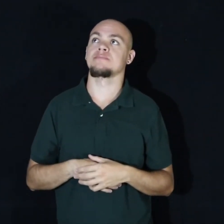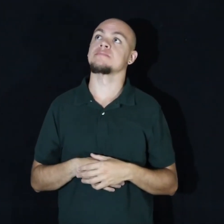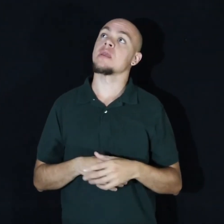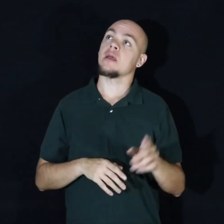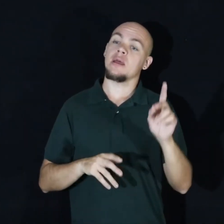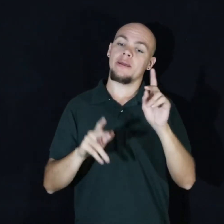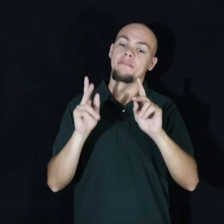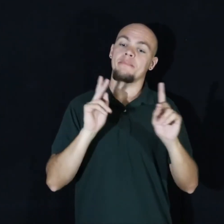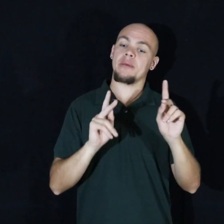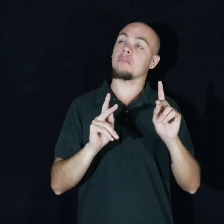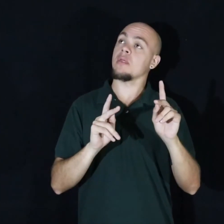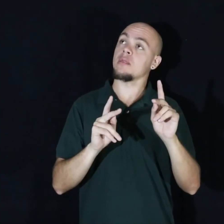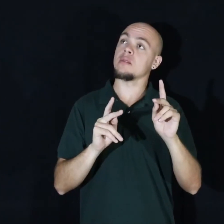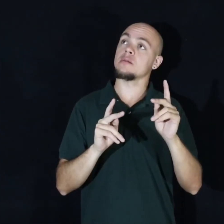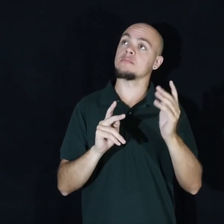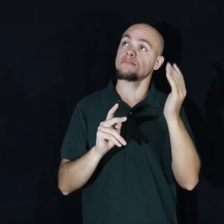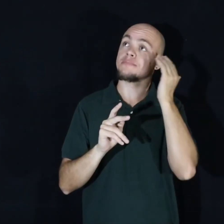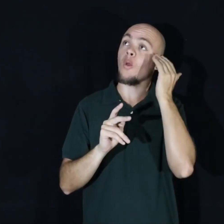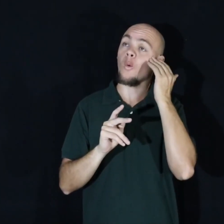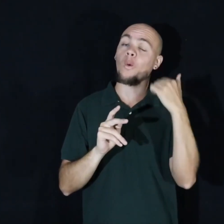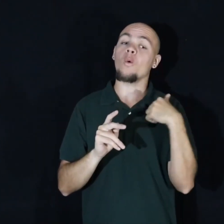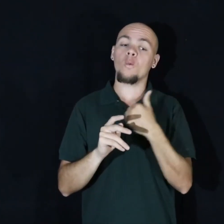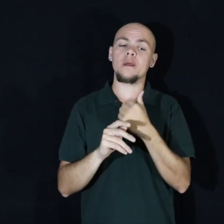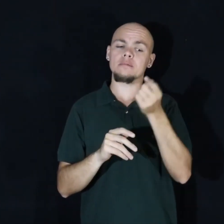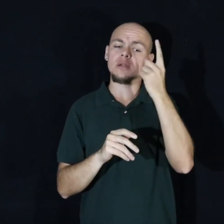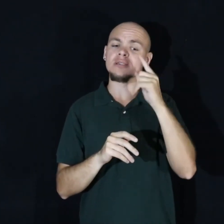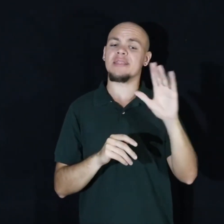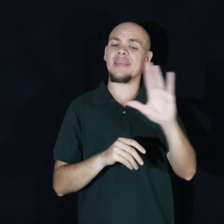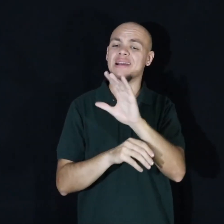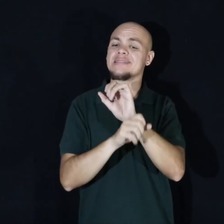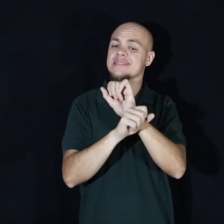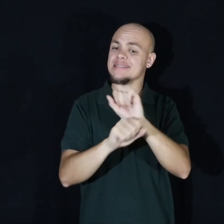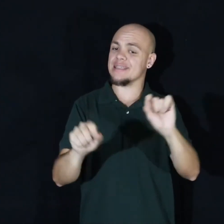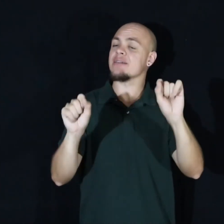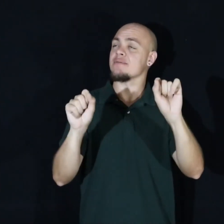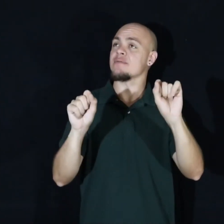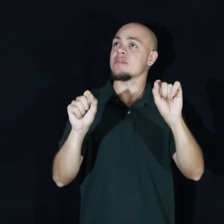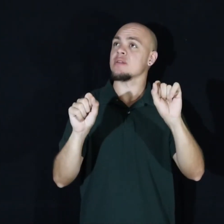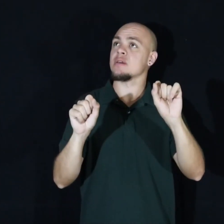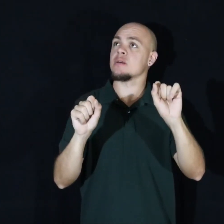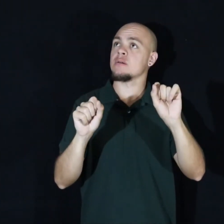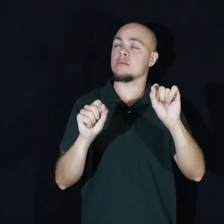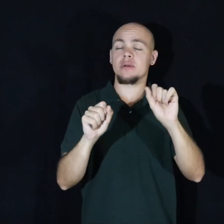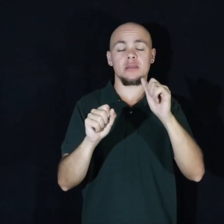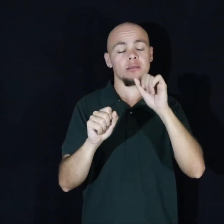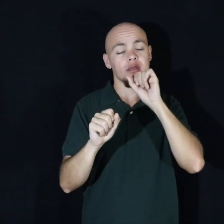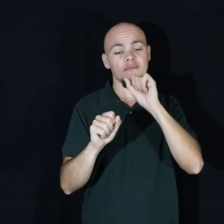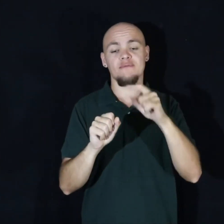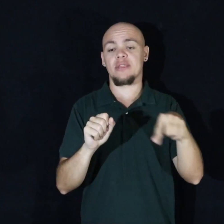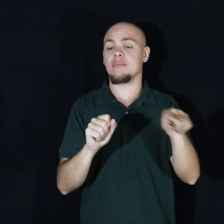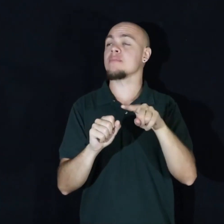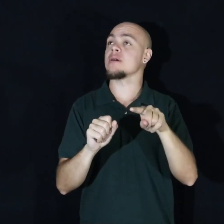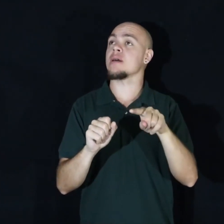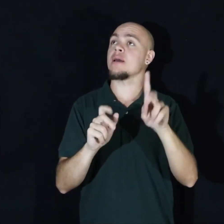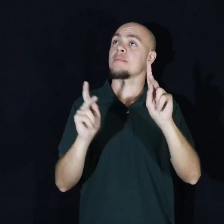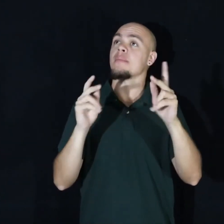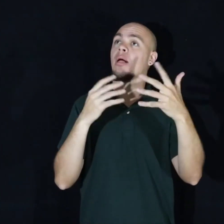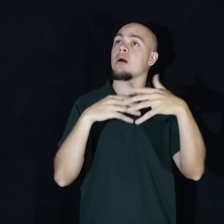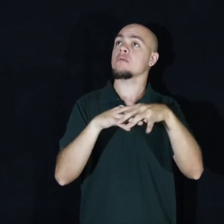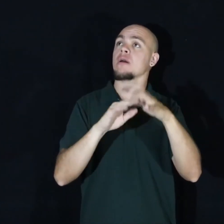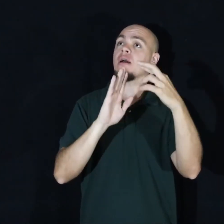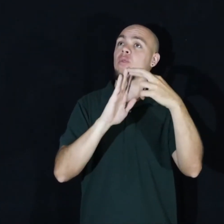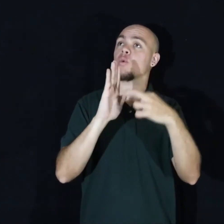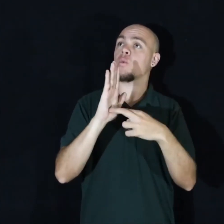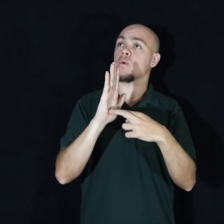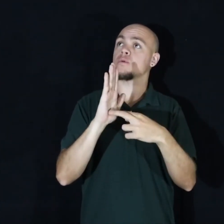Lord, help people know that we take their safety and their health very seriously, and that we will provide the safest environment we possibly